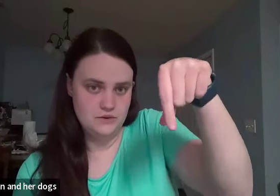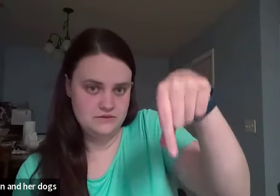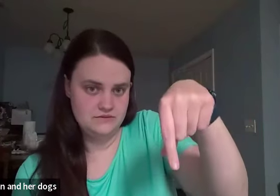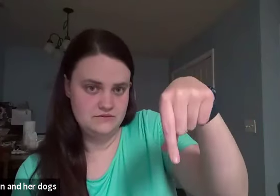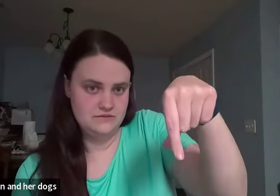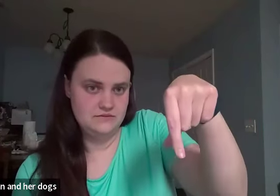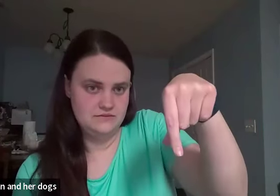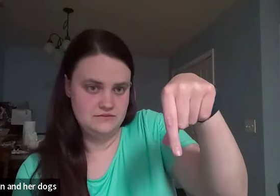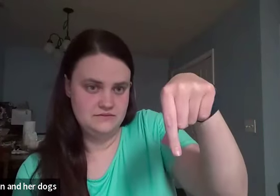Q,